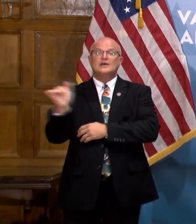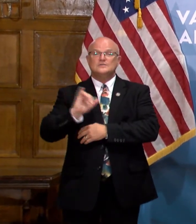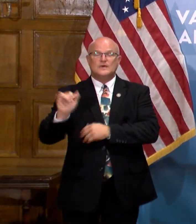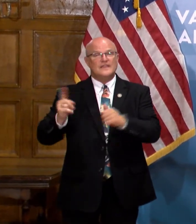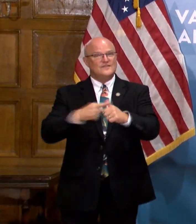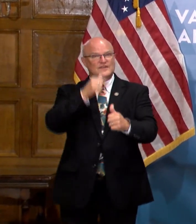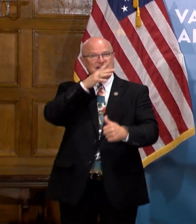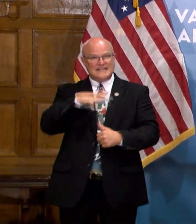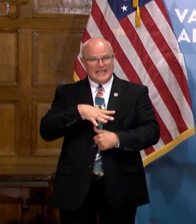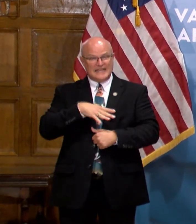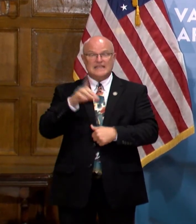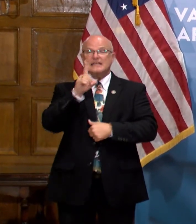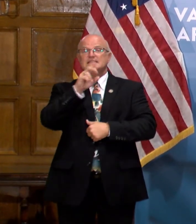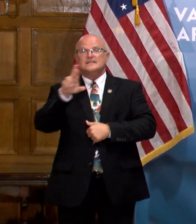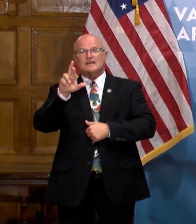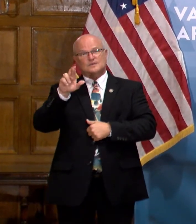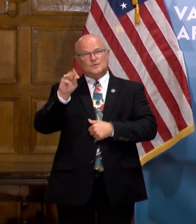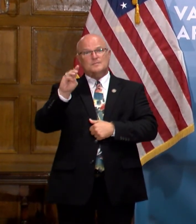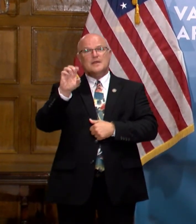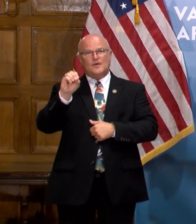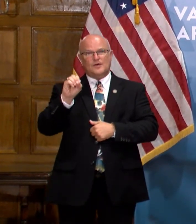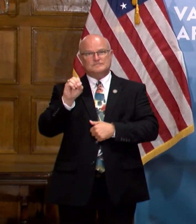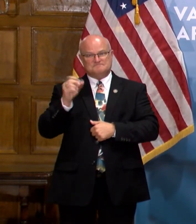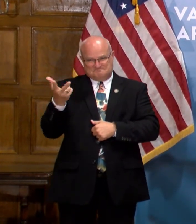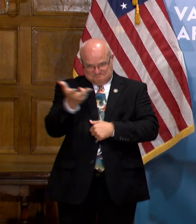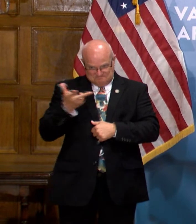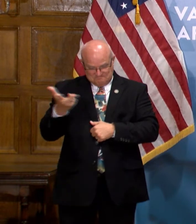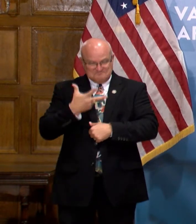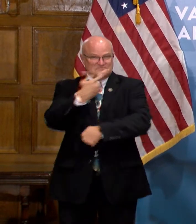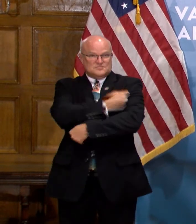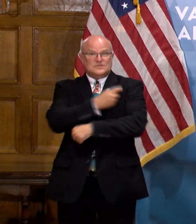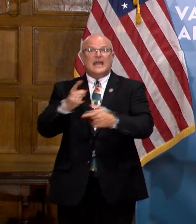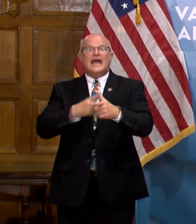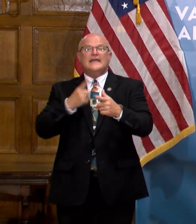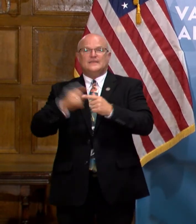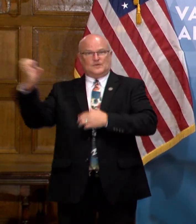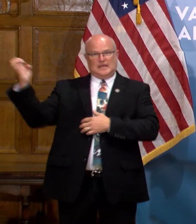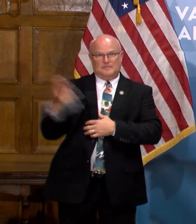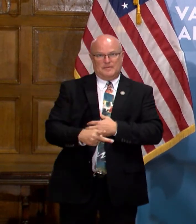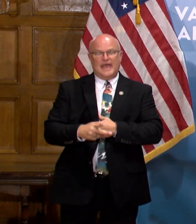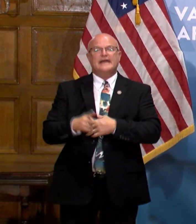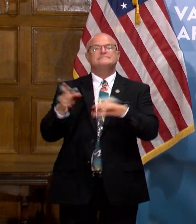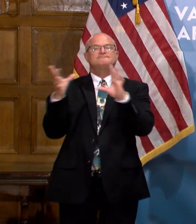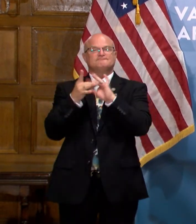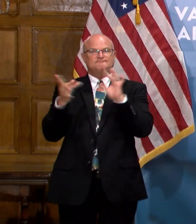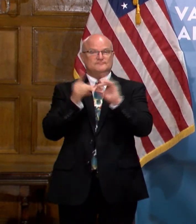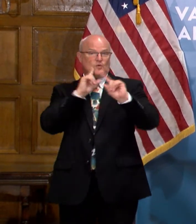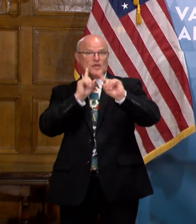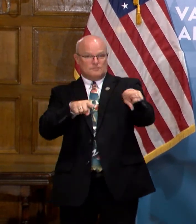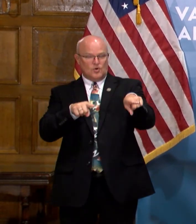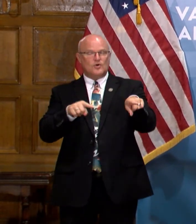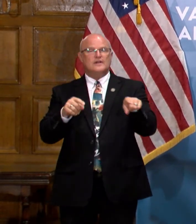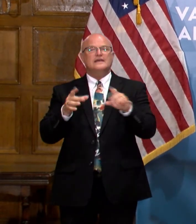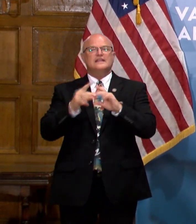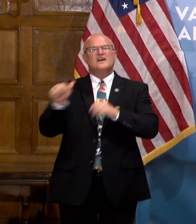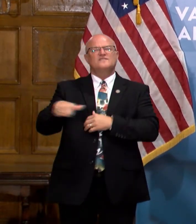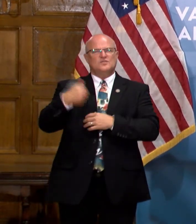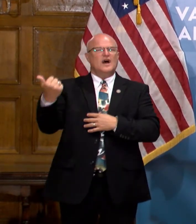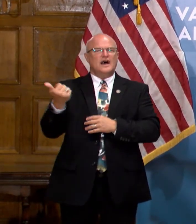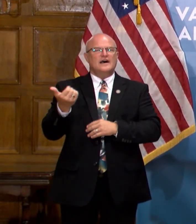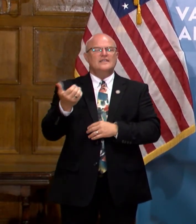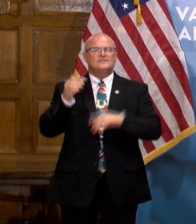First Lady and Dr. Romero. So we're going to do that, and then we're going to come back and give our daily report and cover a few